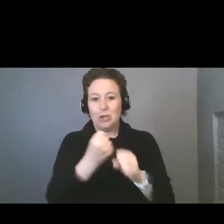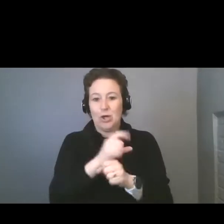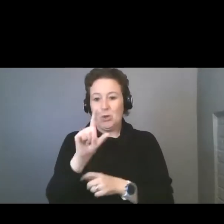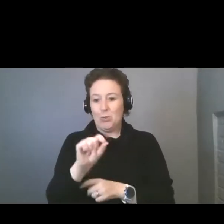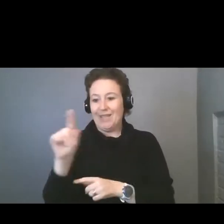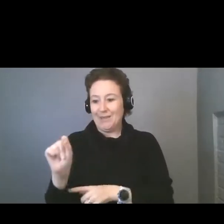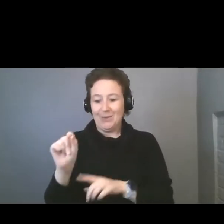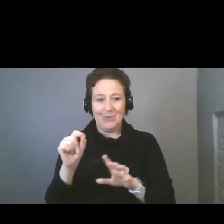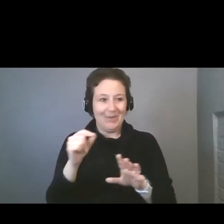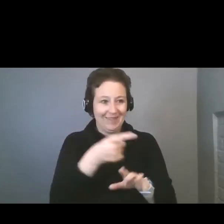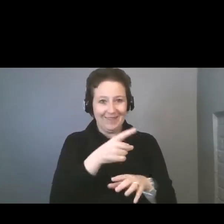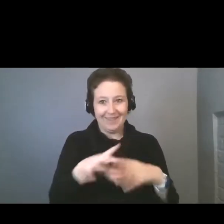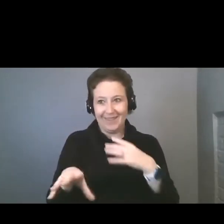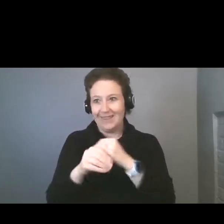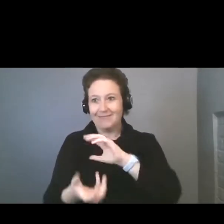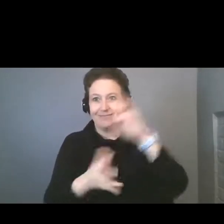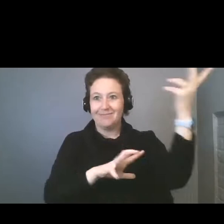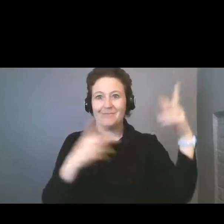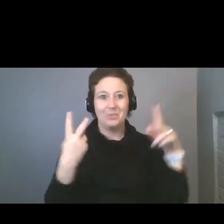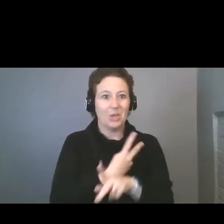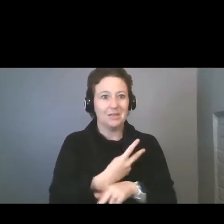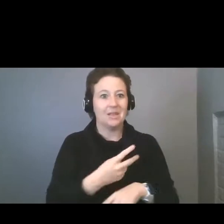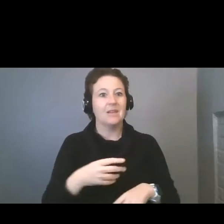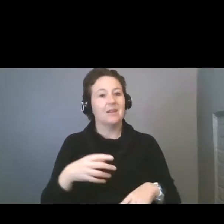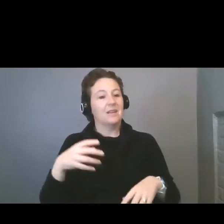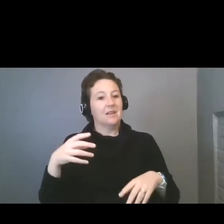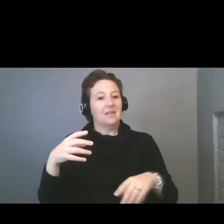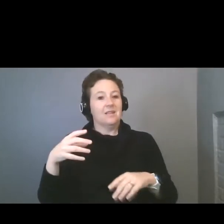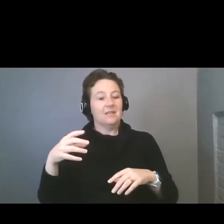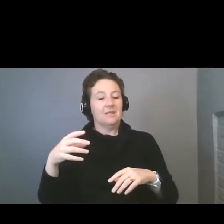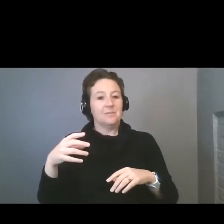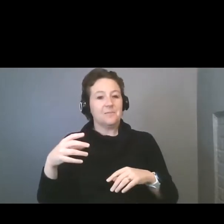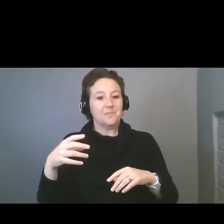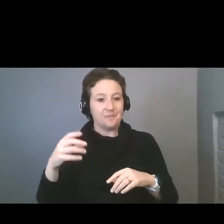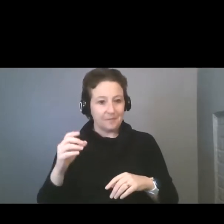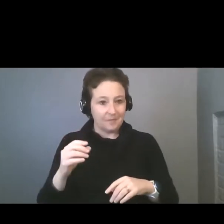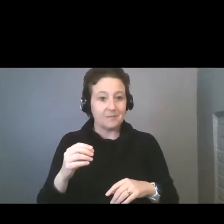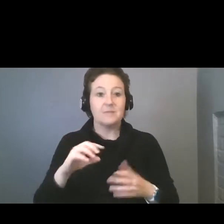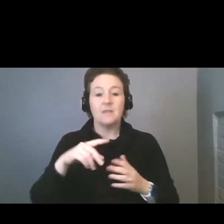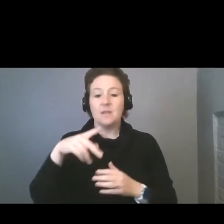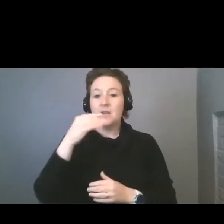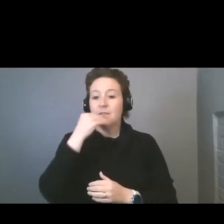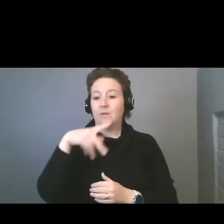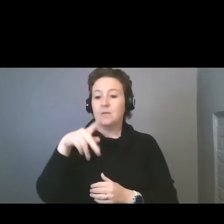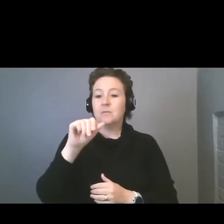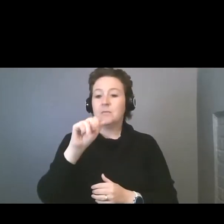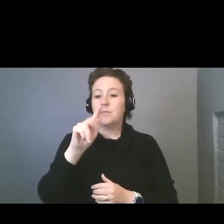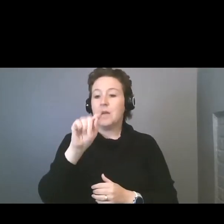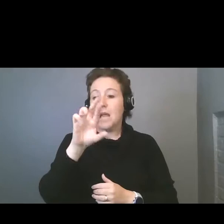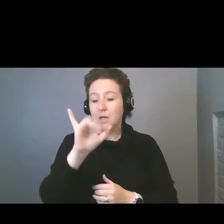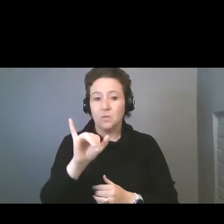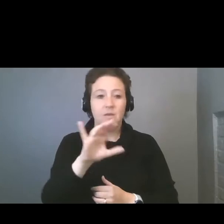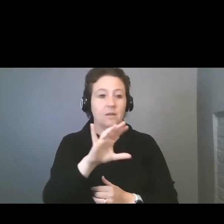need, and both food pantries and their guests were unable to receive or